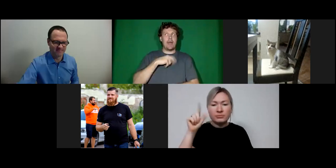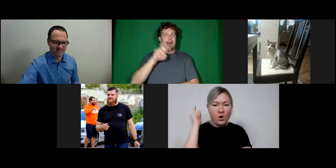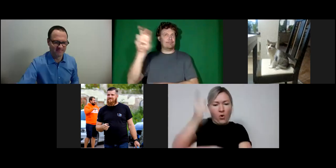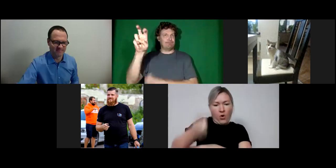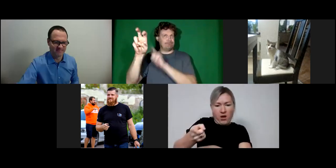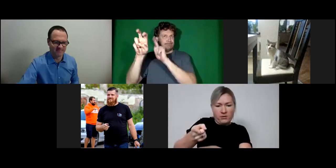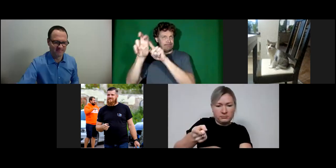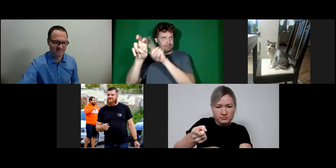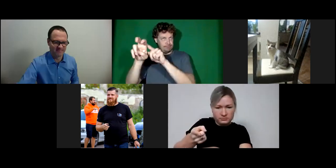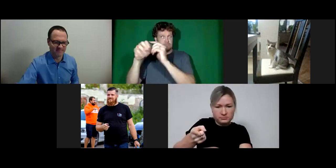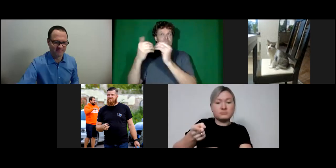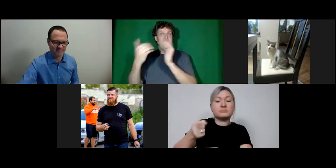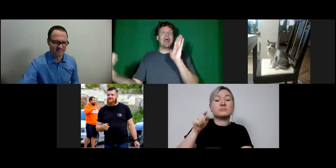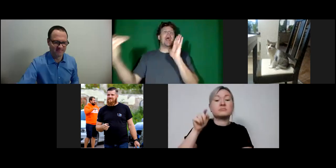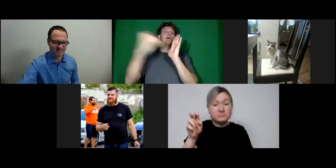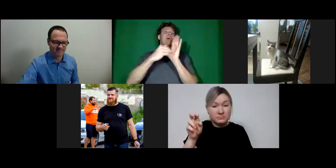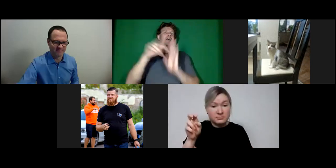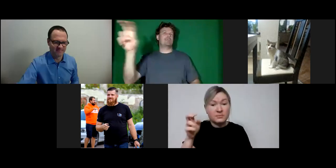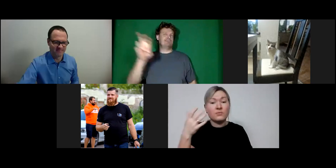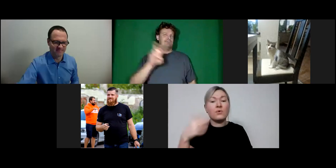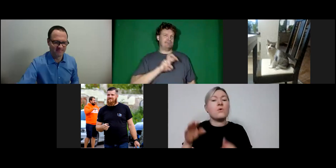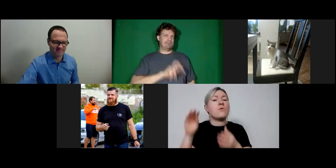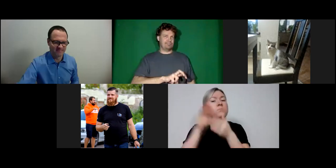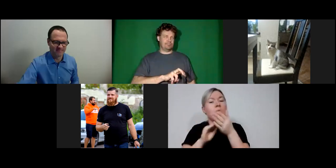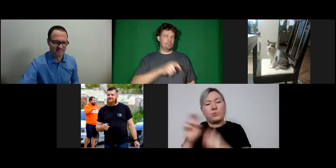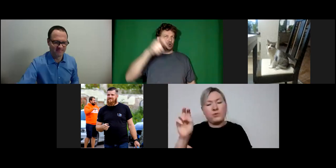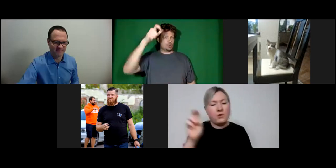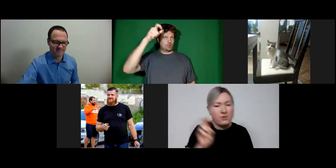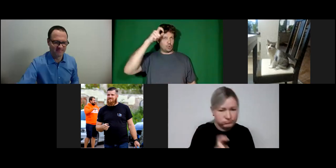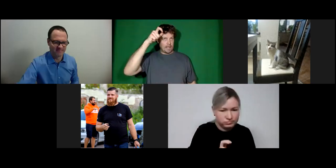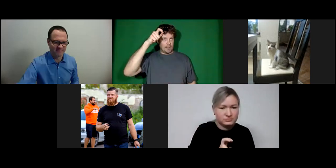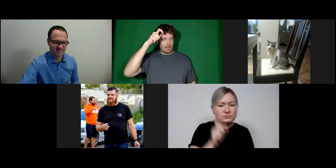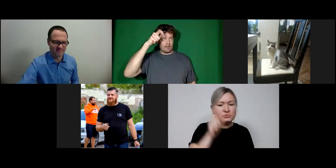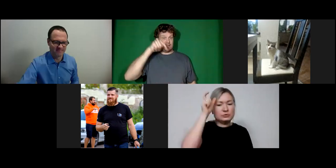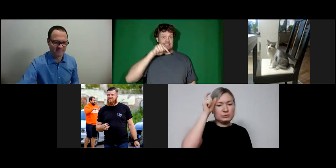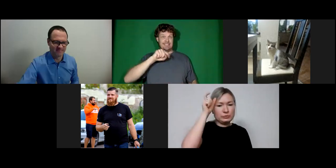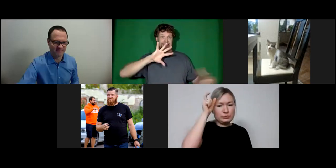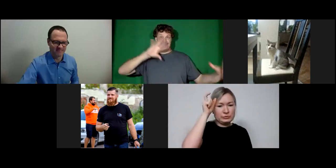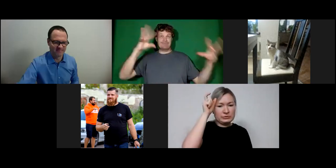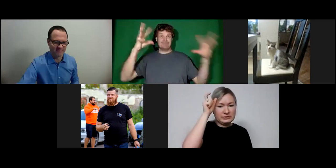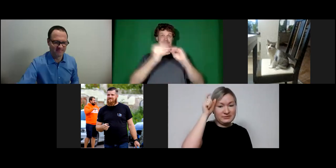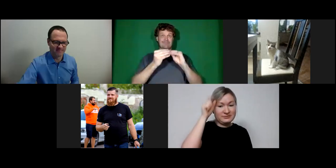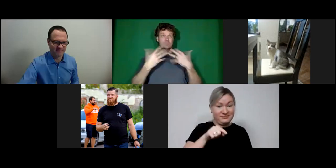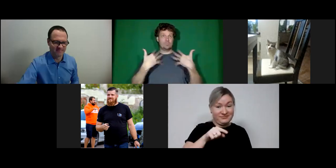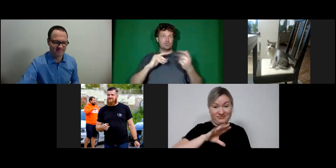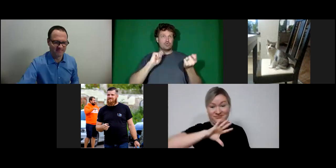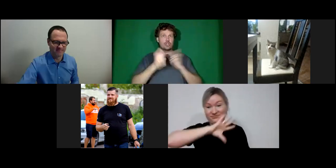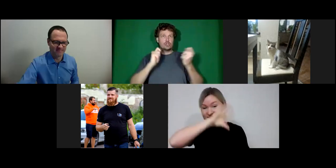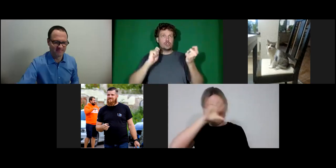It was called Ordina. And then from there, I went back to Turkey